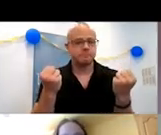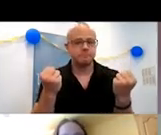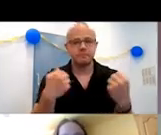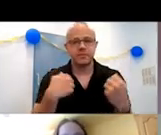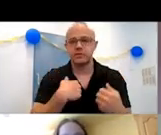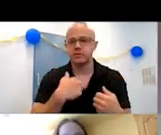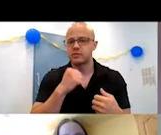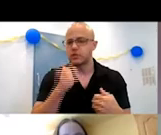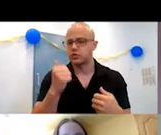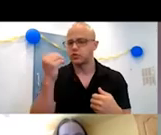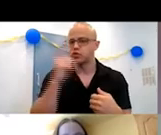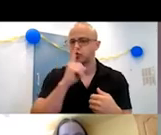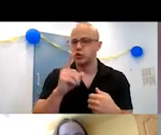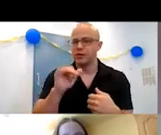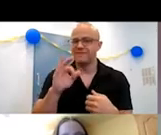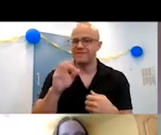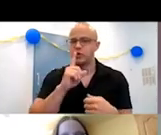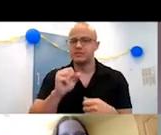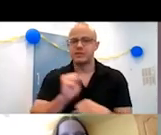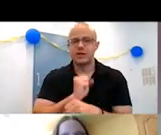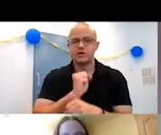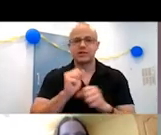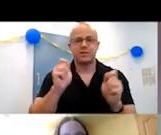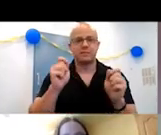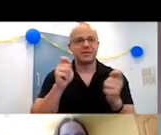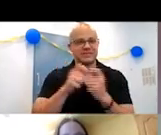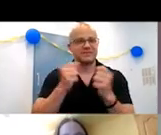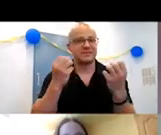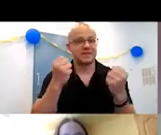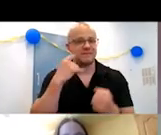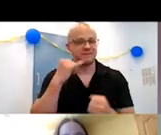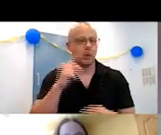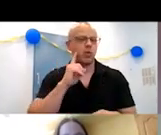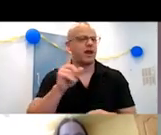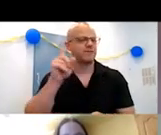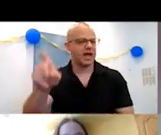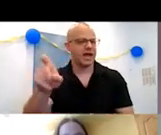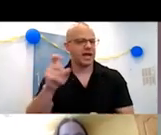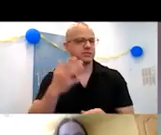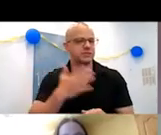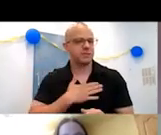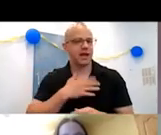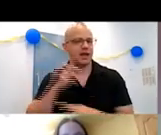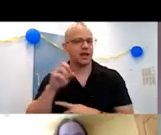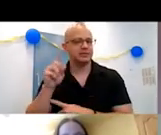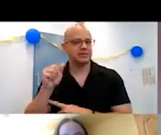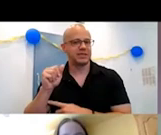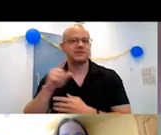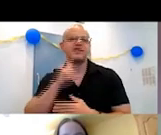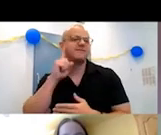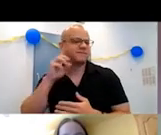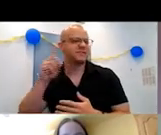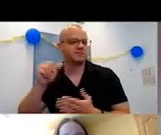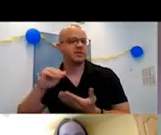person. But I'm not sure if there's an actual sign for that.